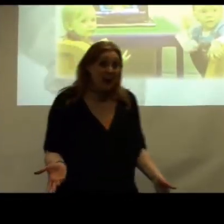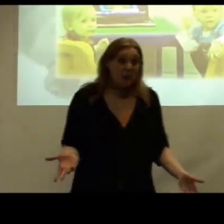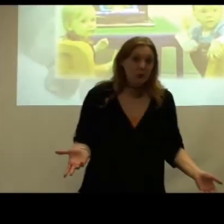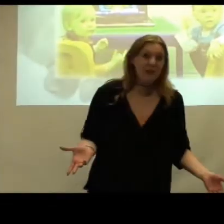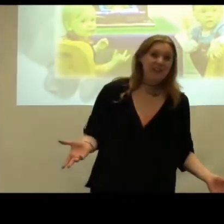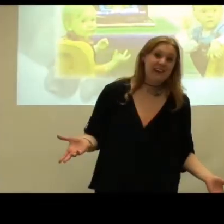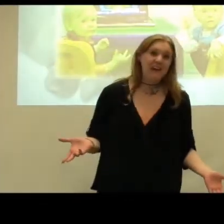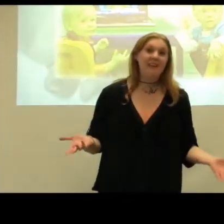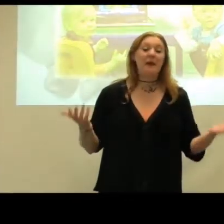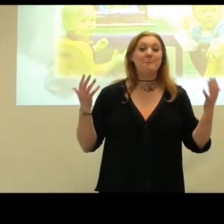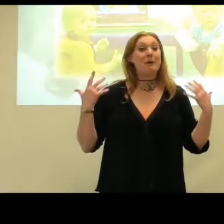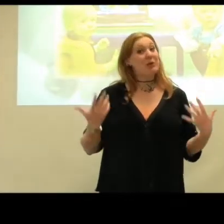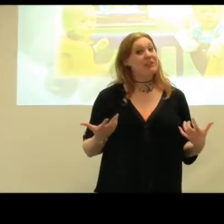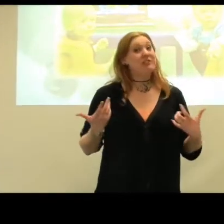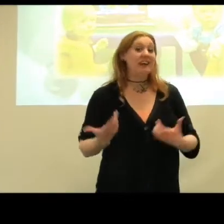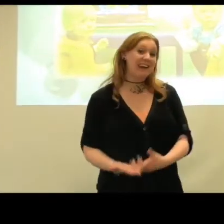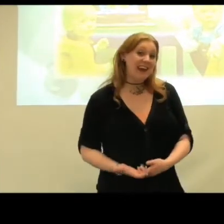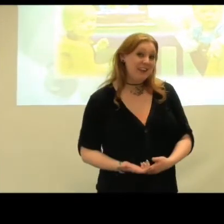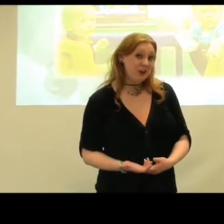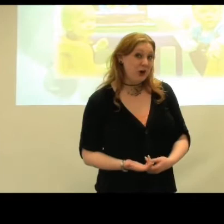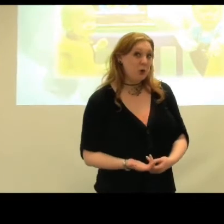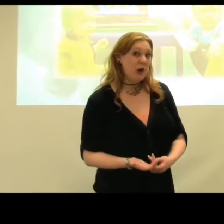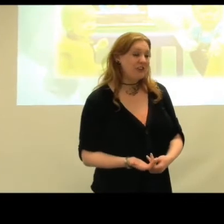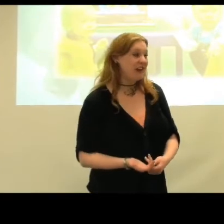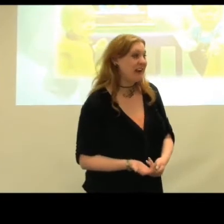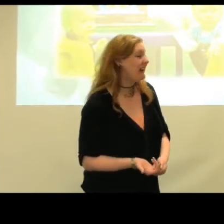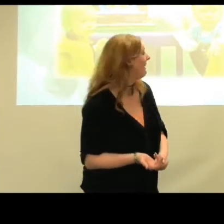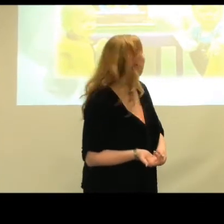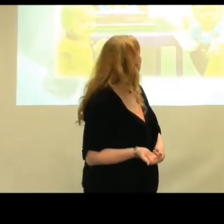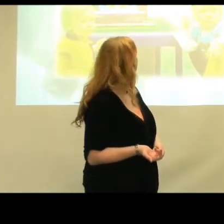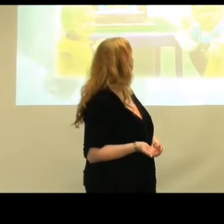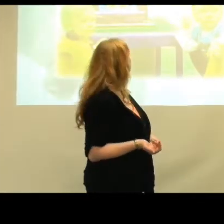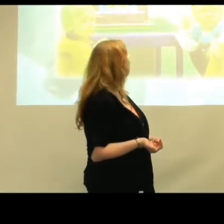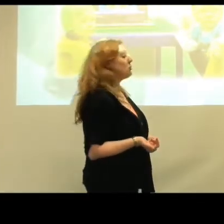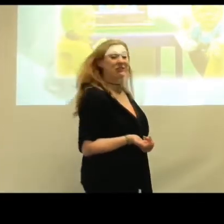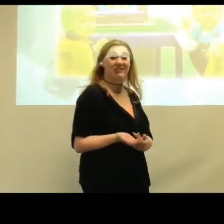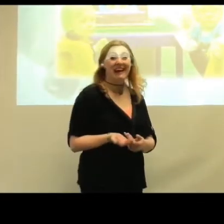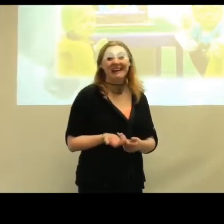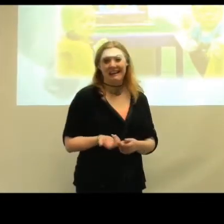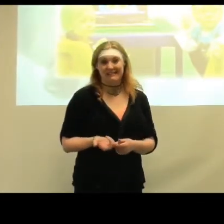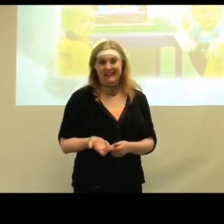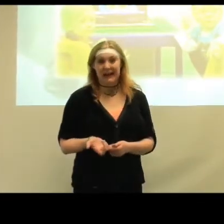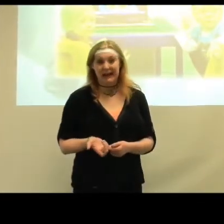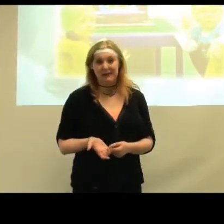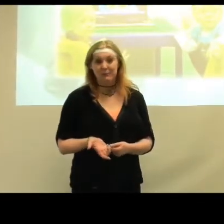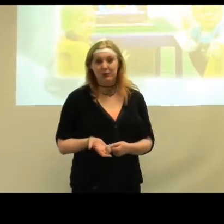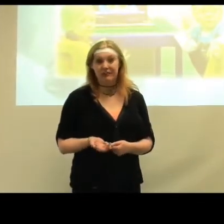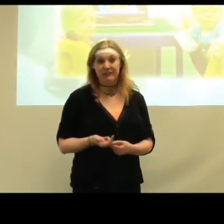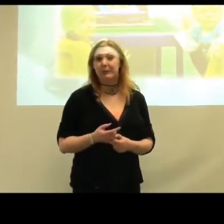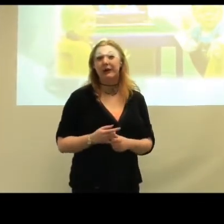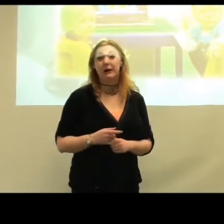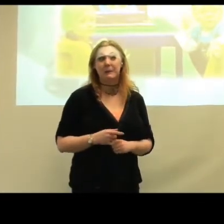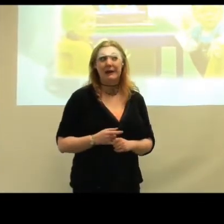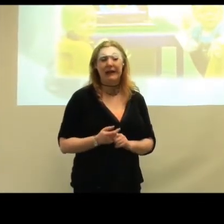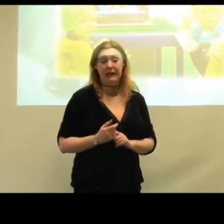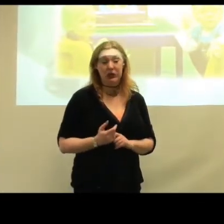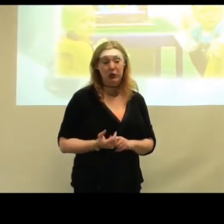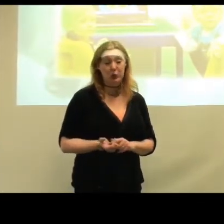now we'll see them both together watching the video Signing Time, which has become a